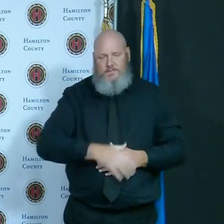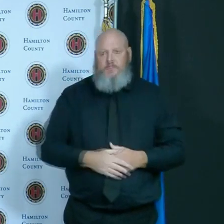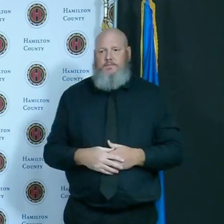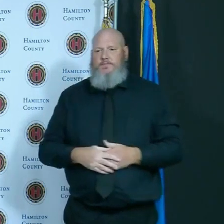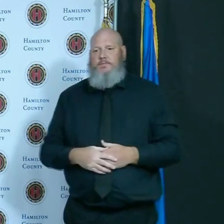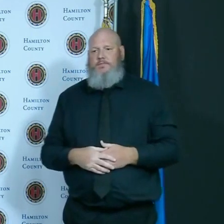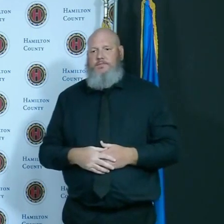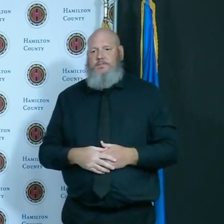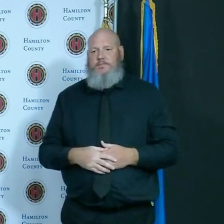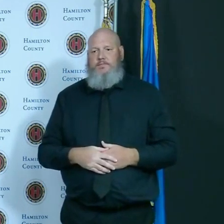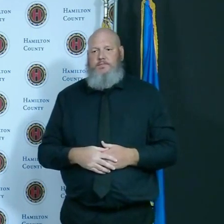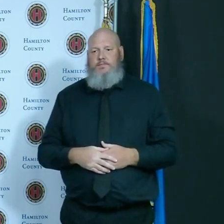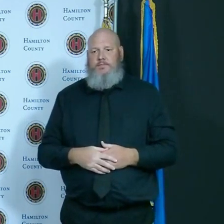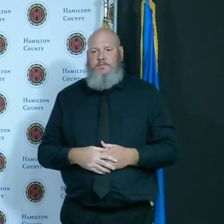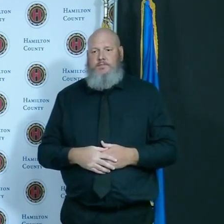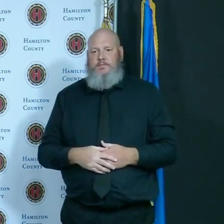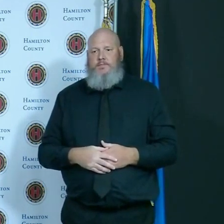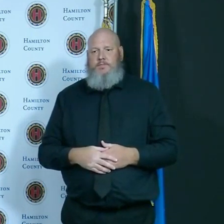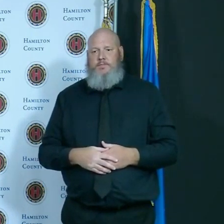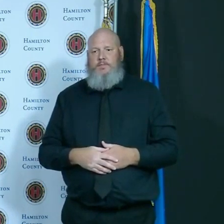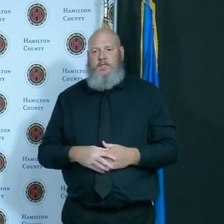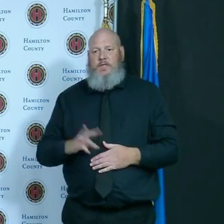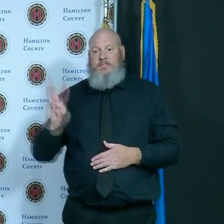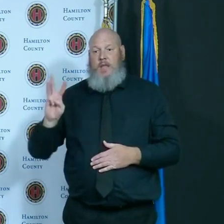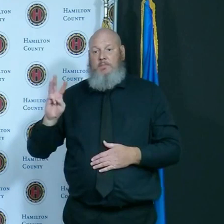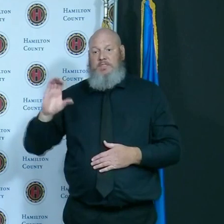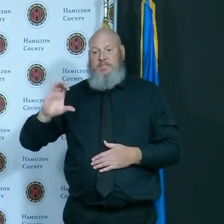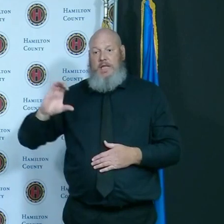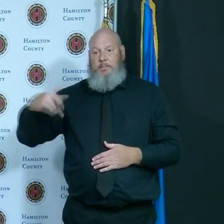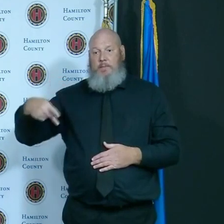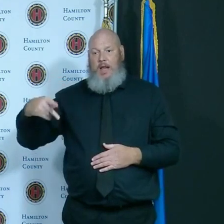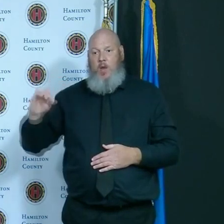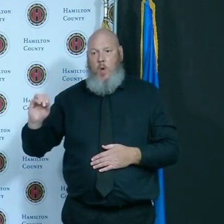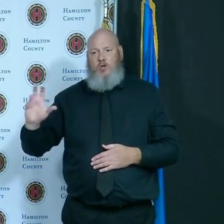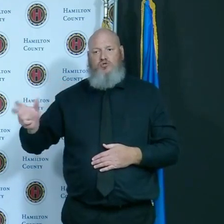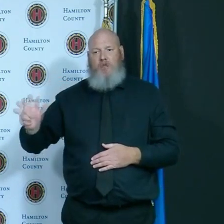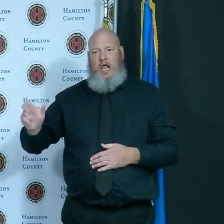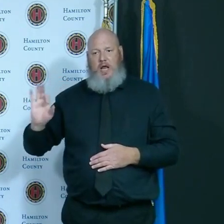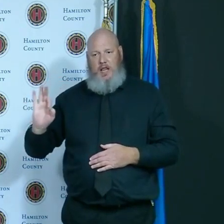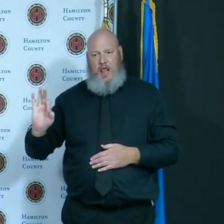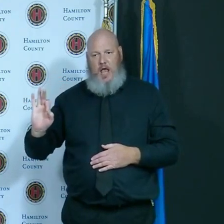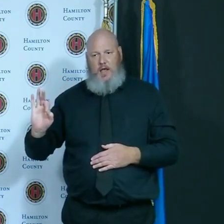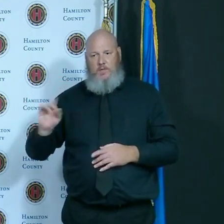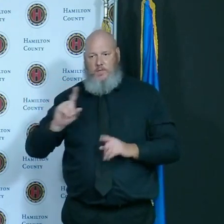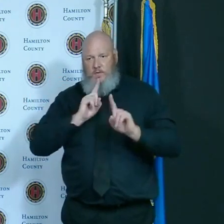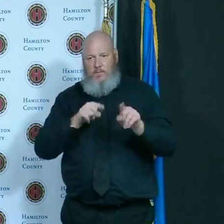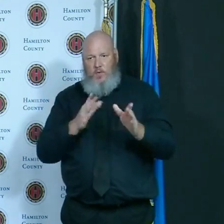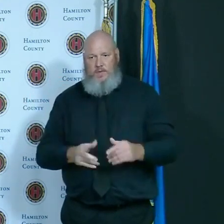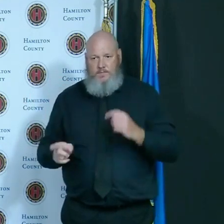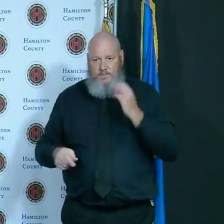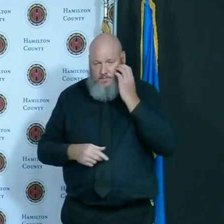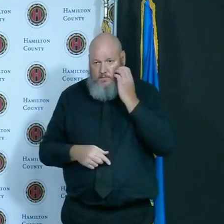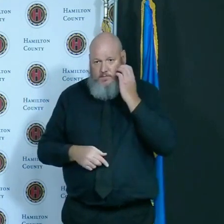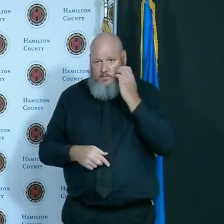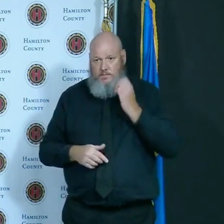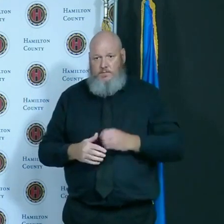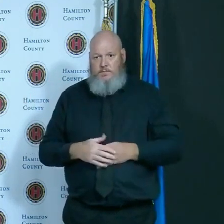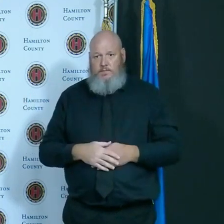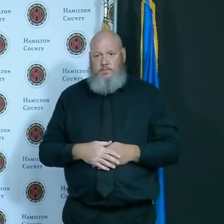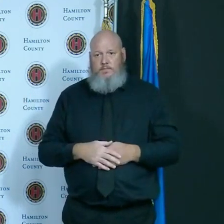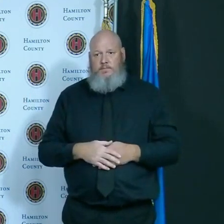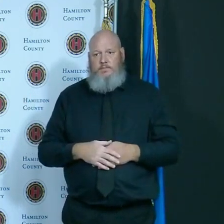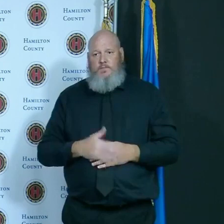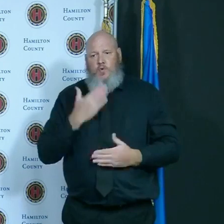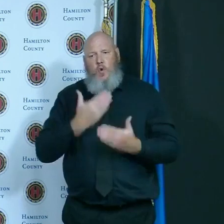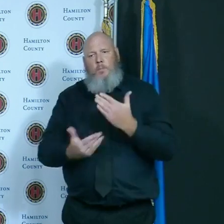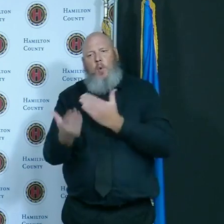from WCPO has questions that can be answered by all of our panelists. Okay. Good morning, commissioners, as well as Renee. I'm